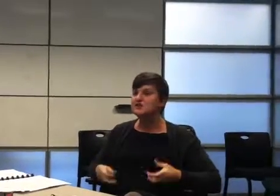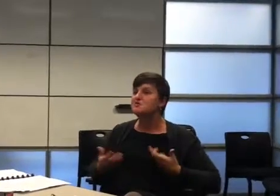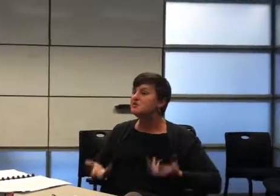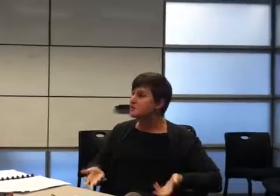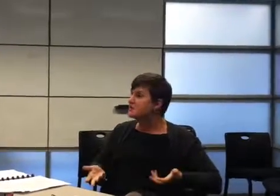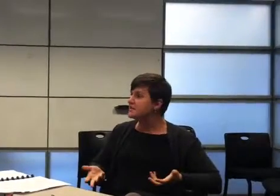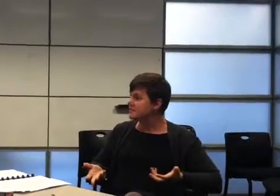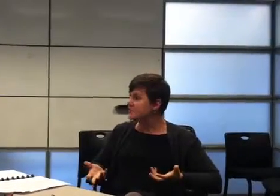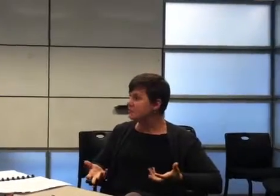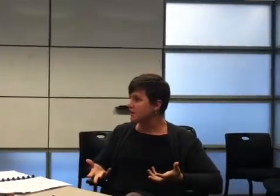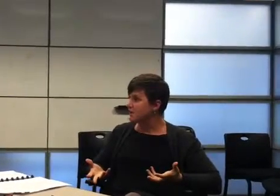to produce the same thing.